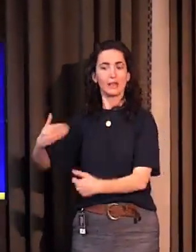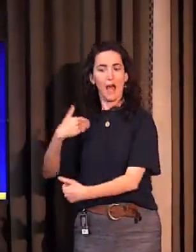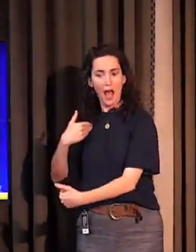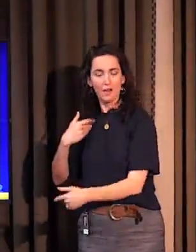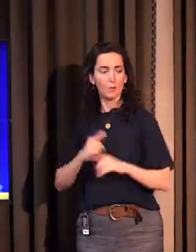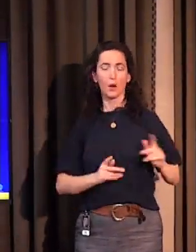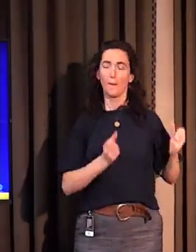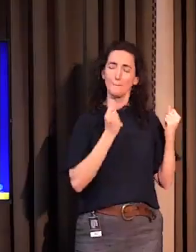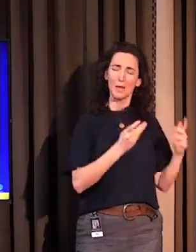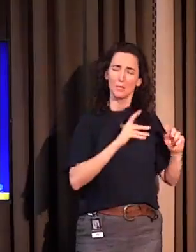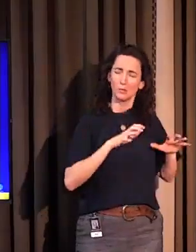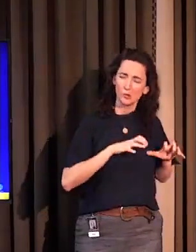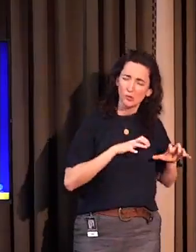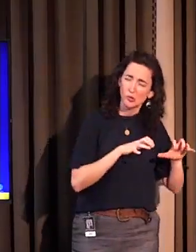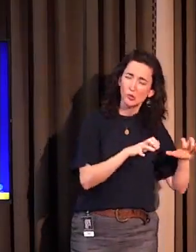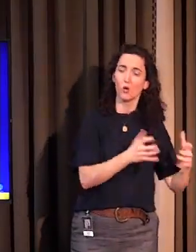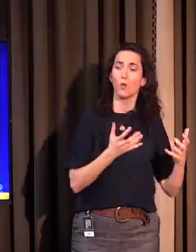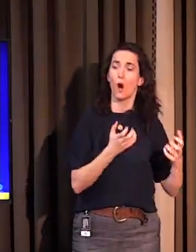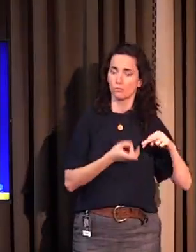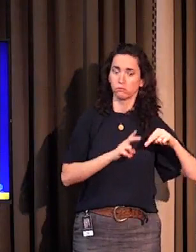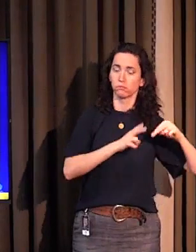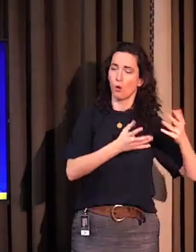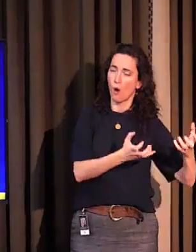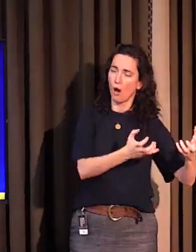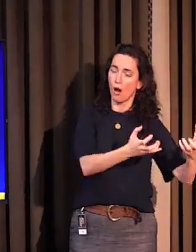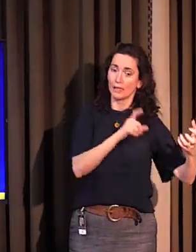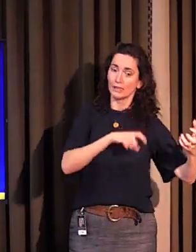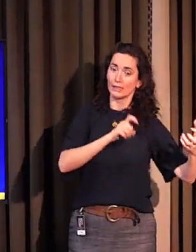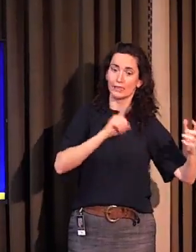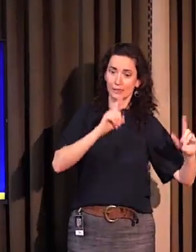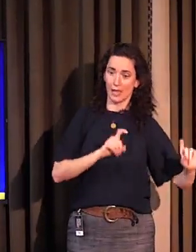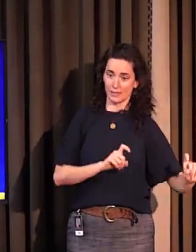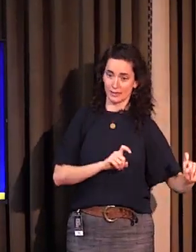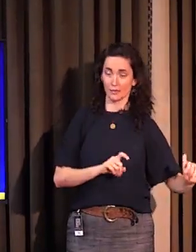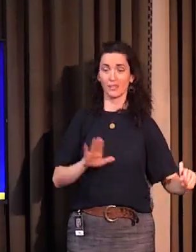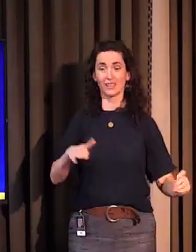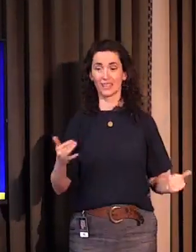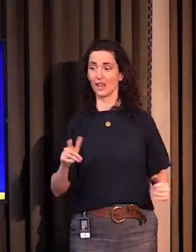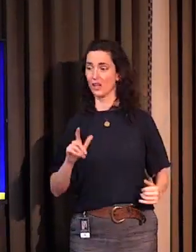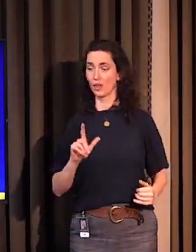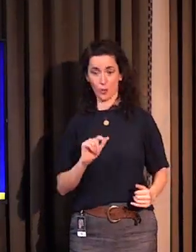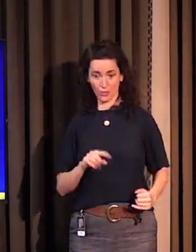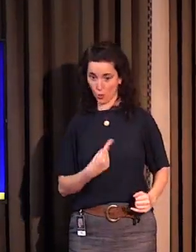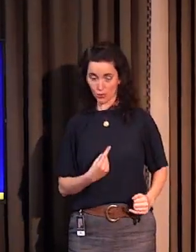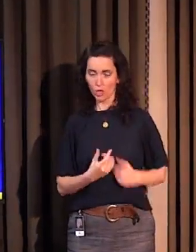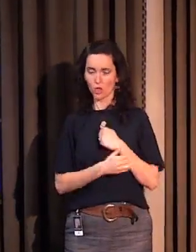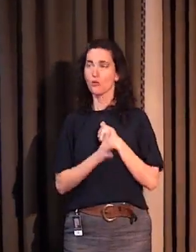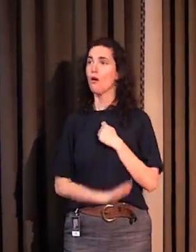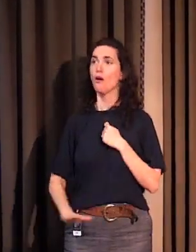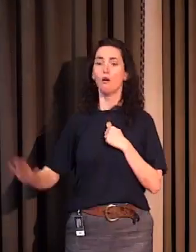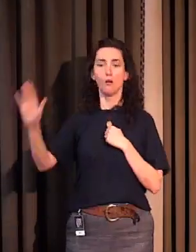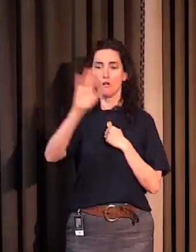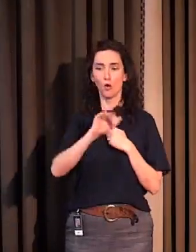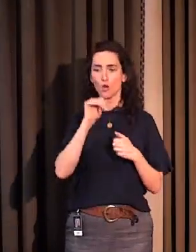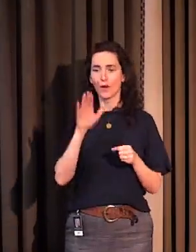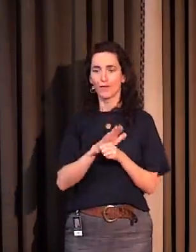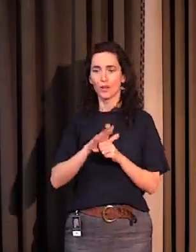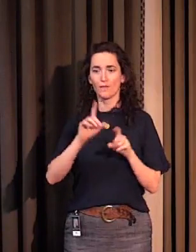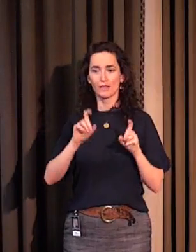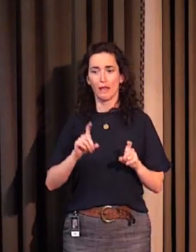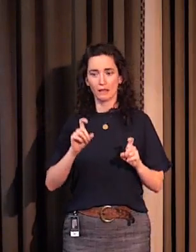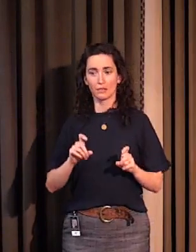just markedly increased demand right now. We feel that in Louisiana, it's everywhere across the country right now. We're working as hard as we